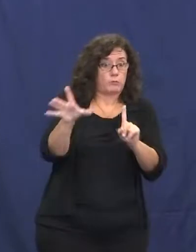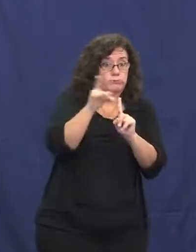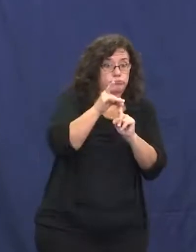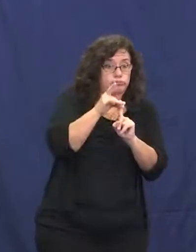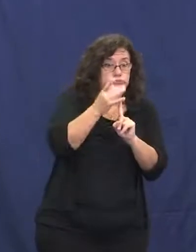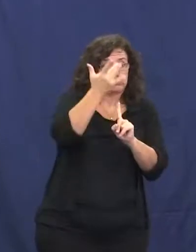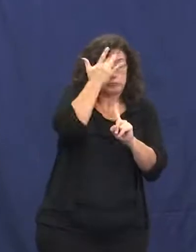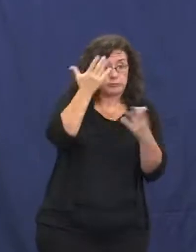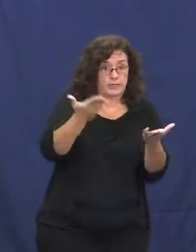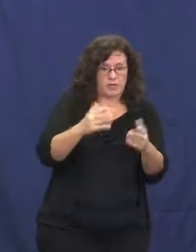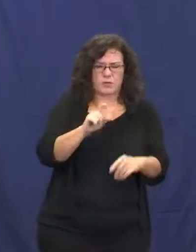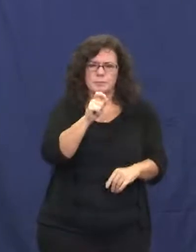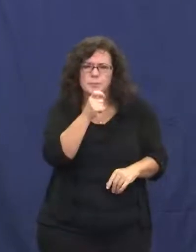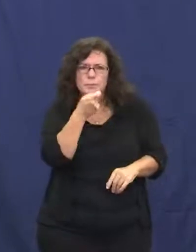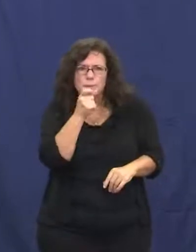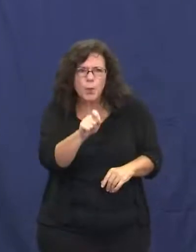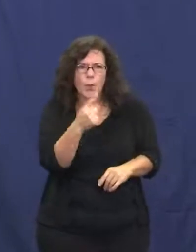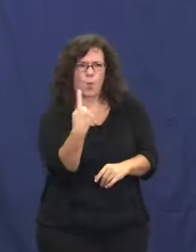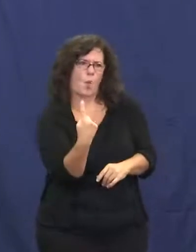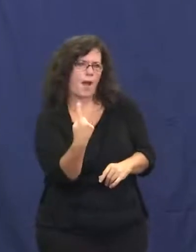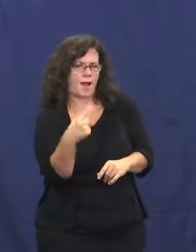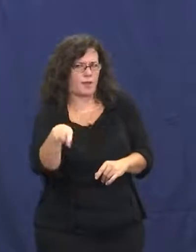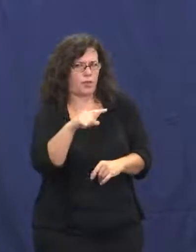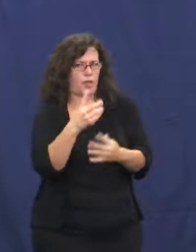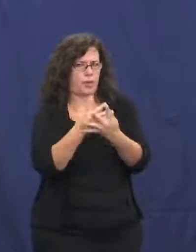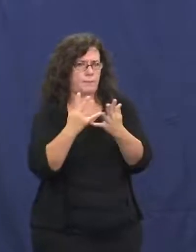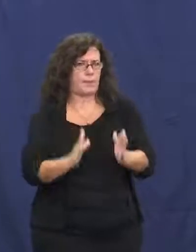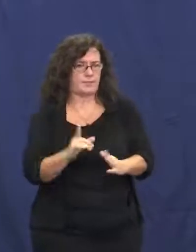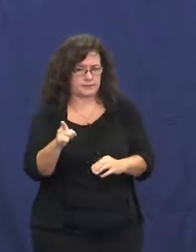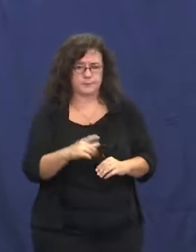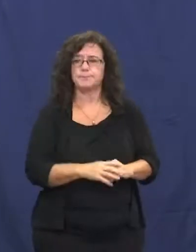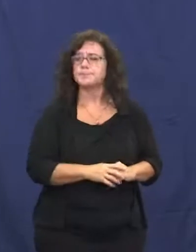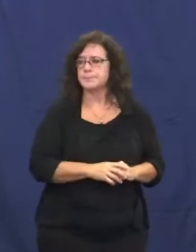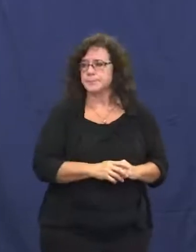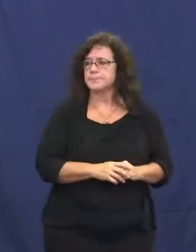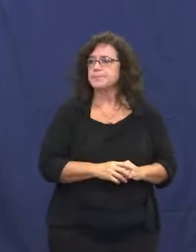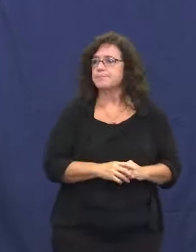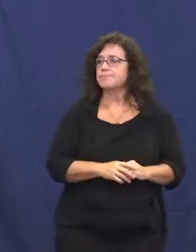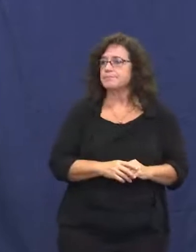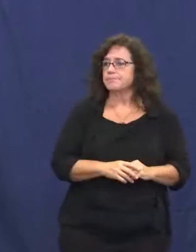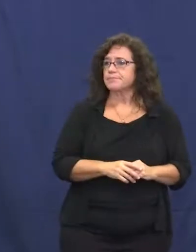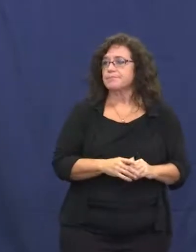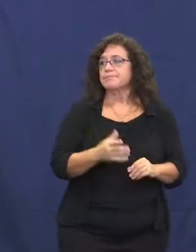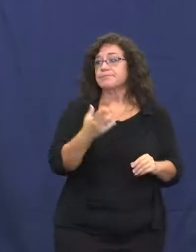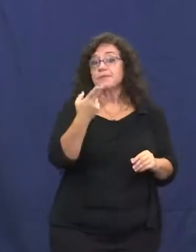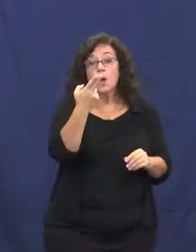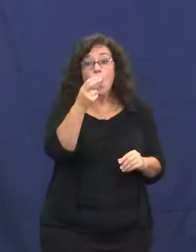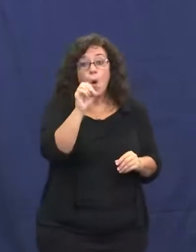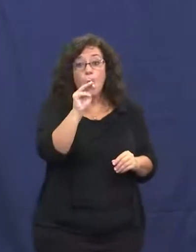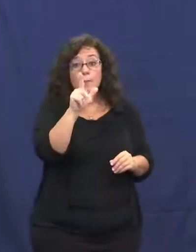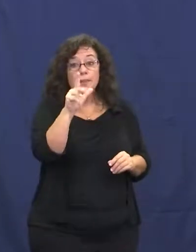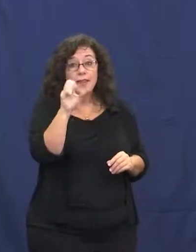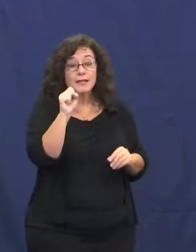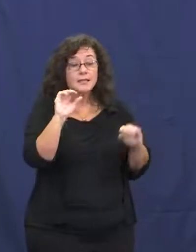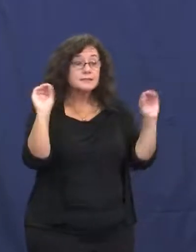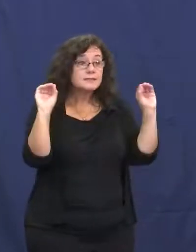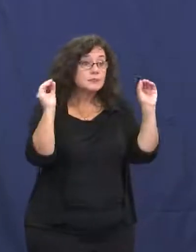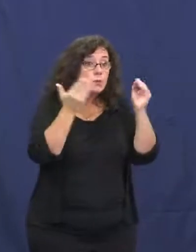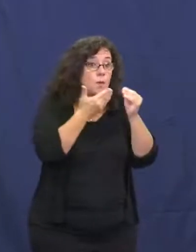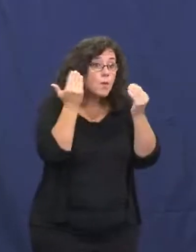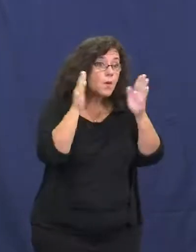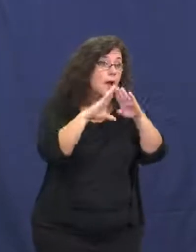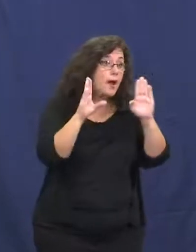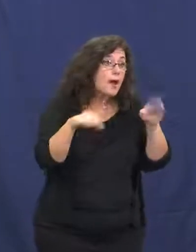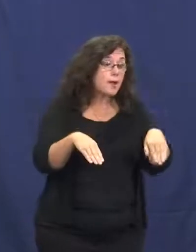Homeless, 0.1, just outstanding collective work, city, county, family, working together, many staff, individuals,